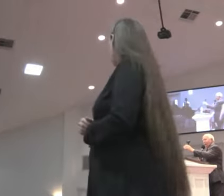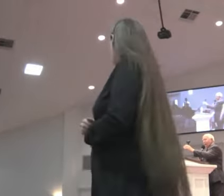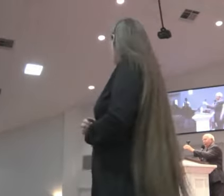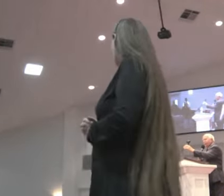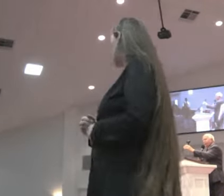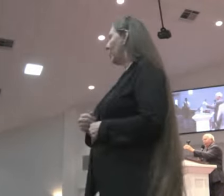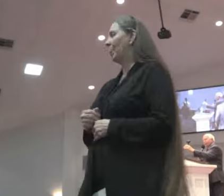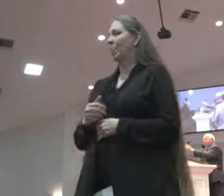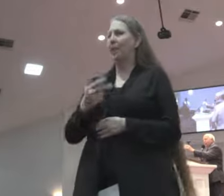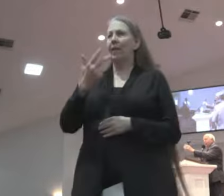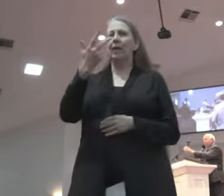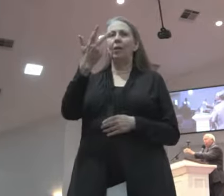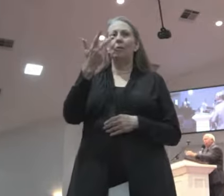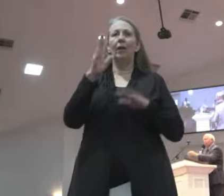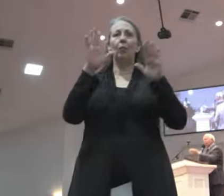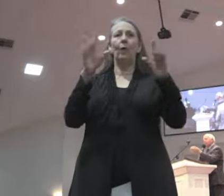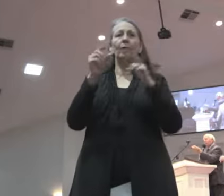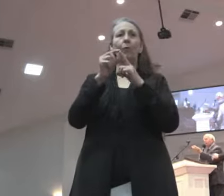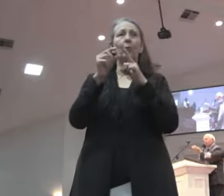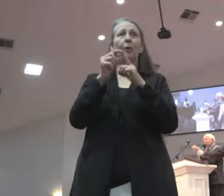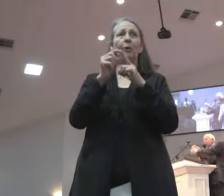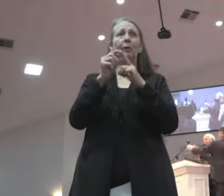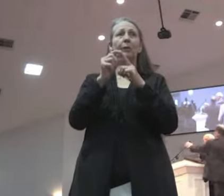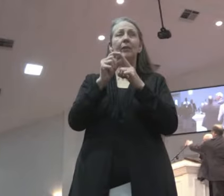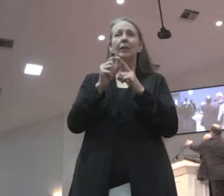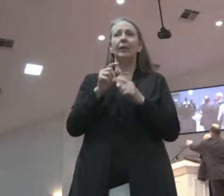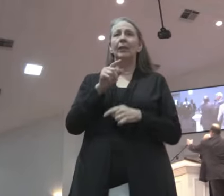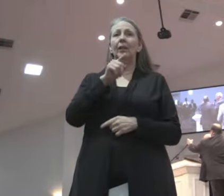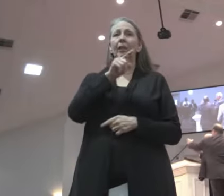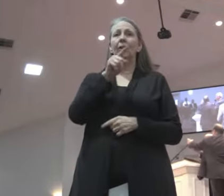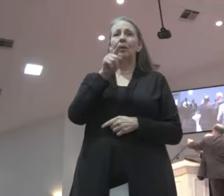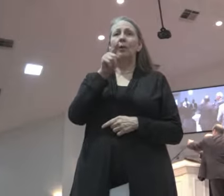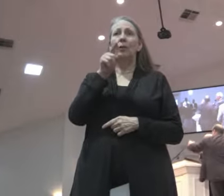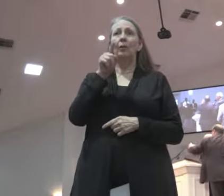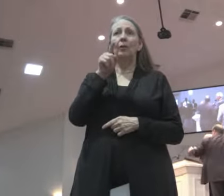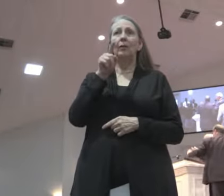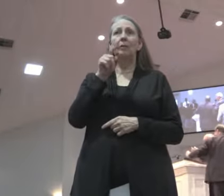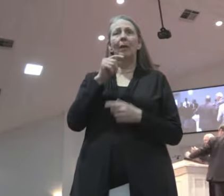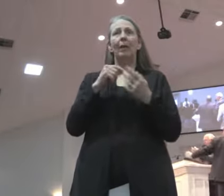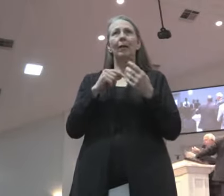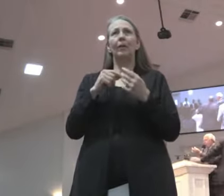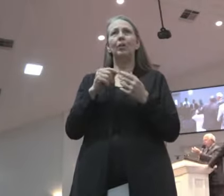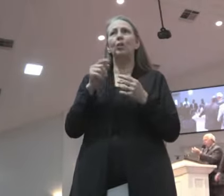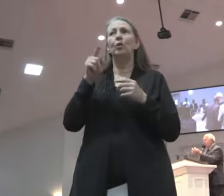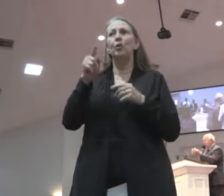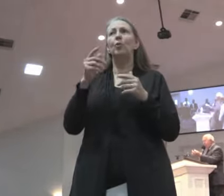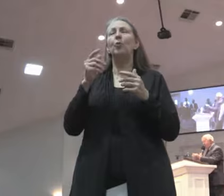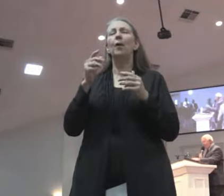Three of the greatest words in the Pentecostal movement is, you may be forward, be seated.